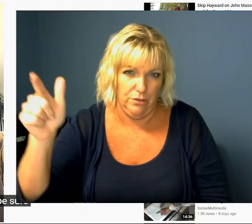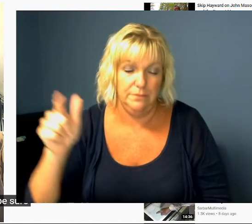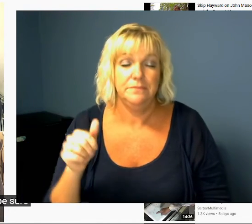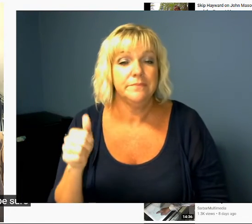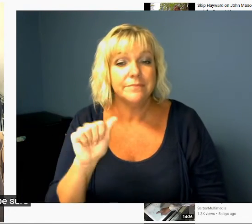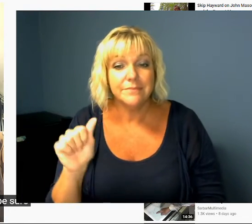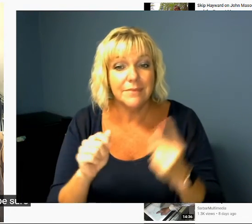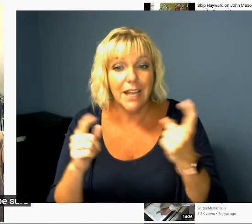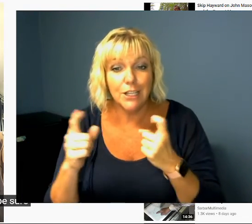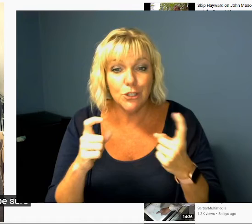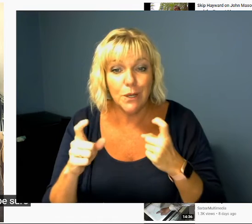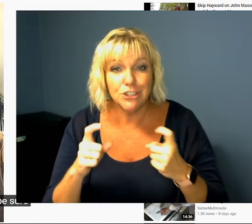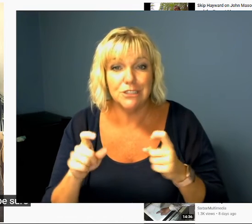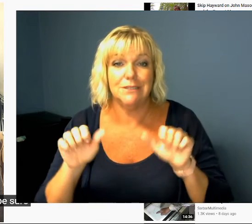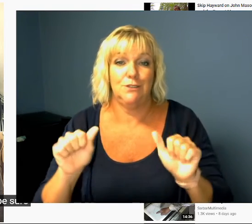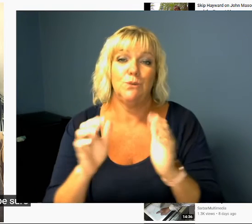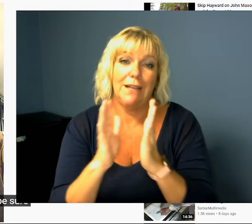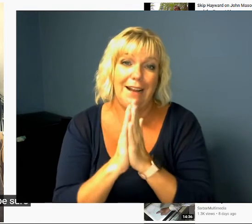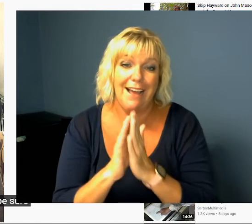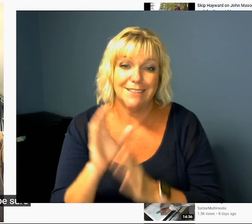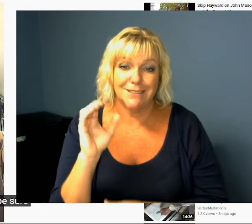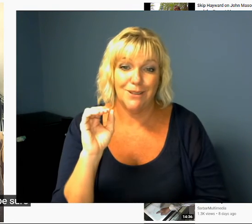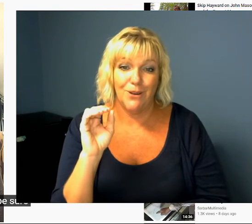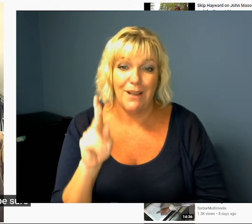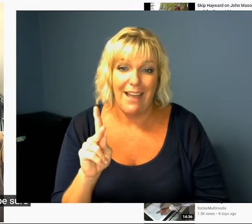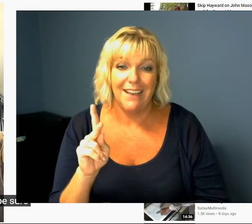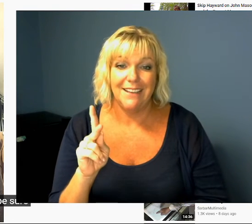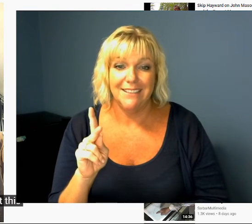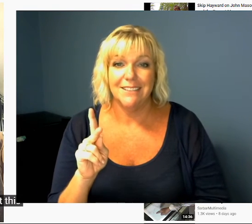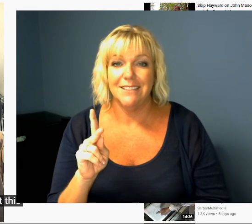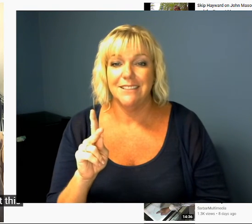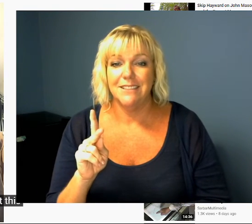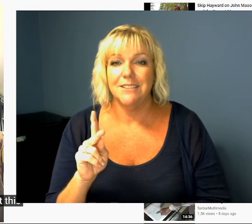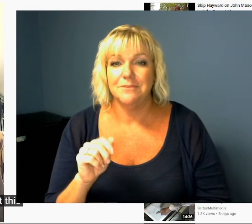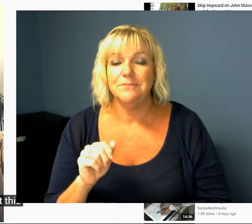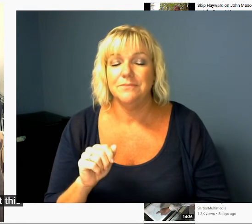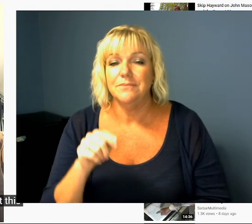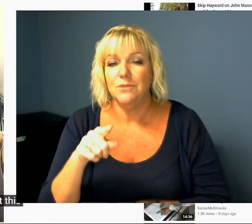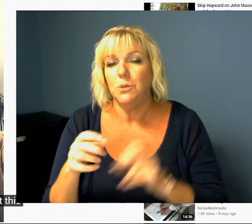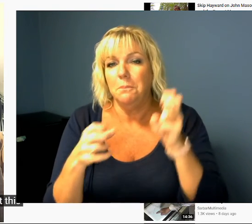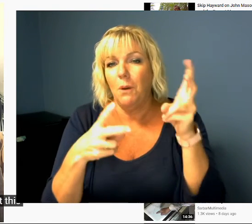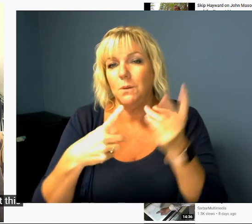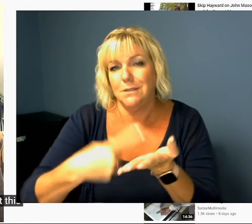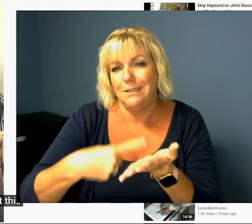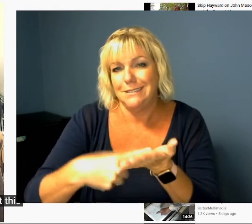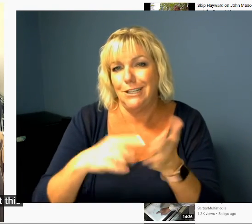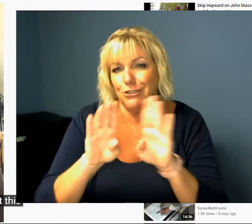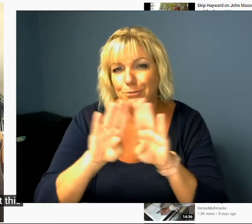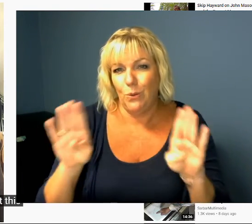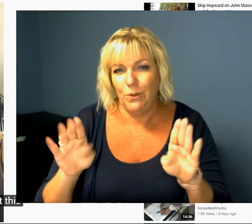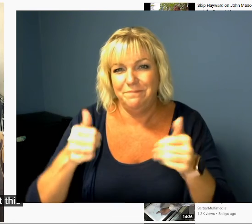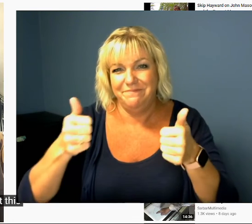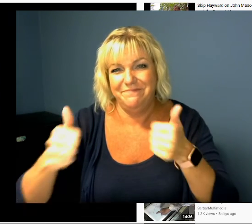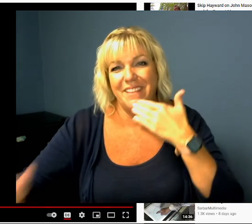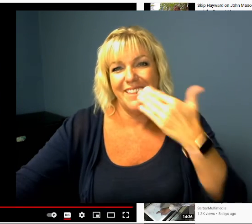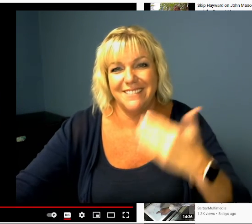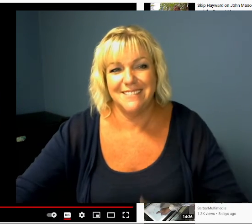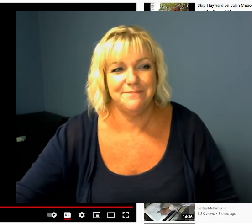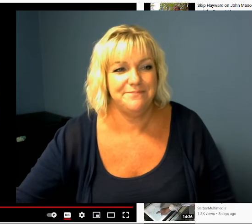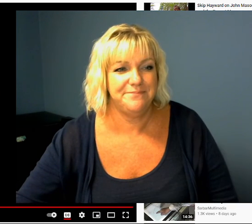War, be sure and ask those in the document or the discussion board that's with this module. Thanks.